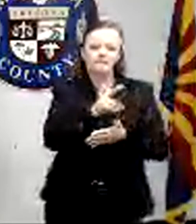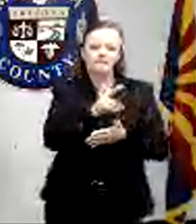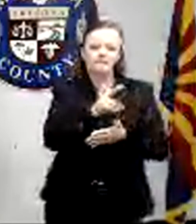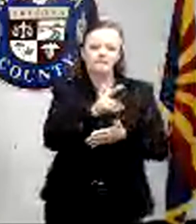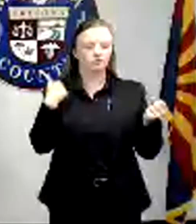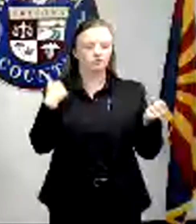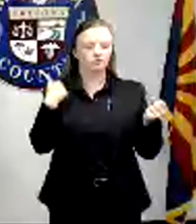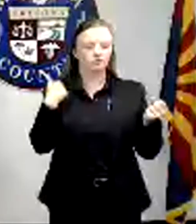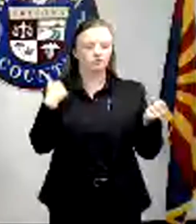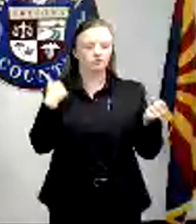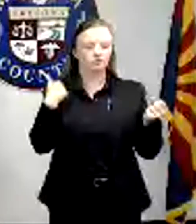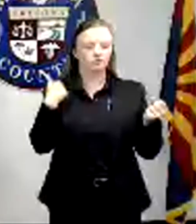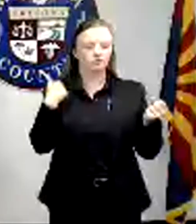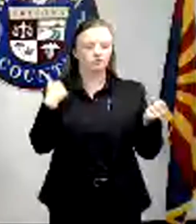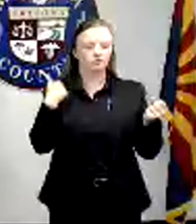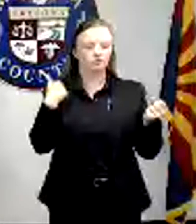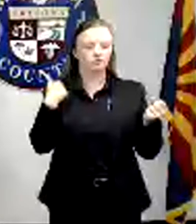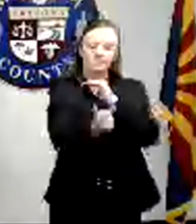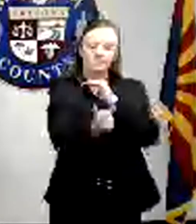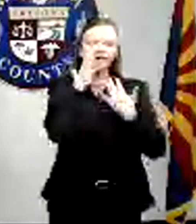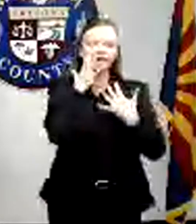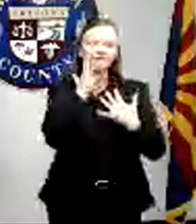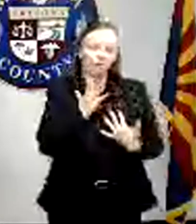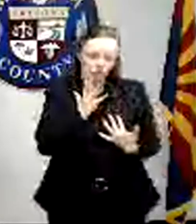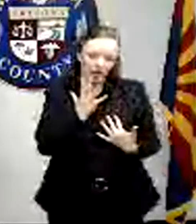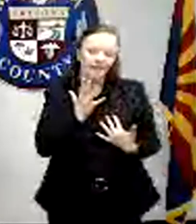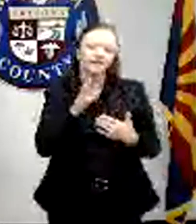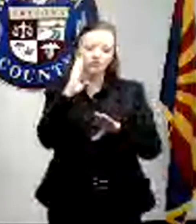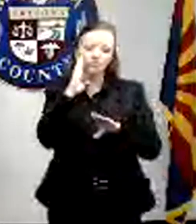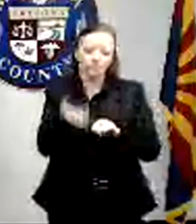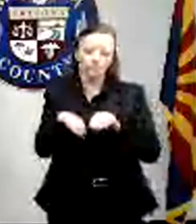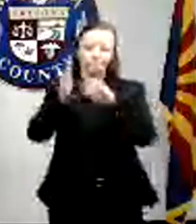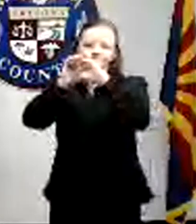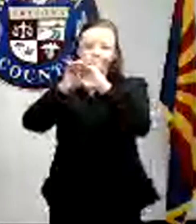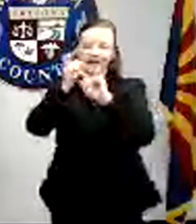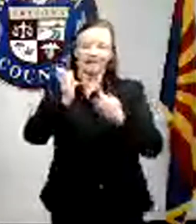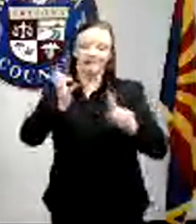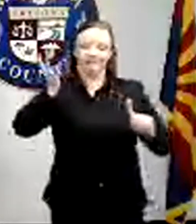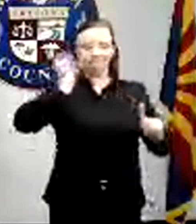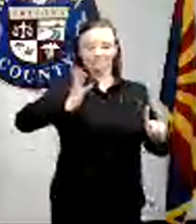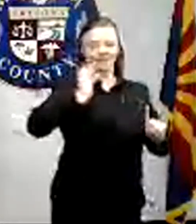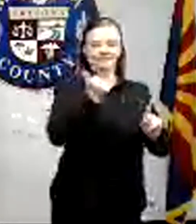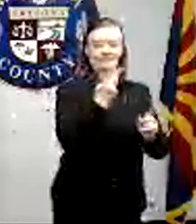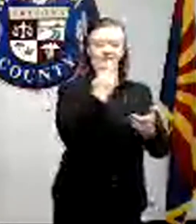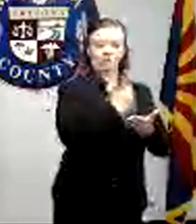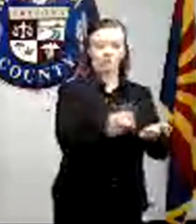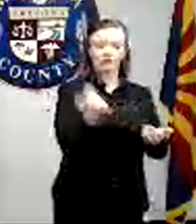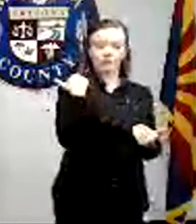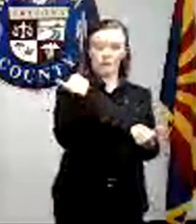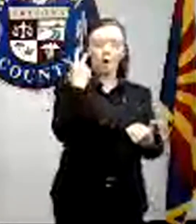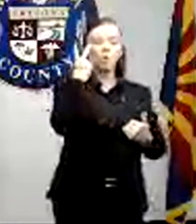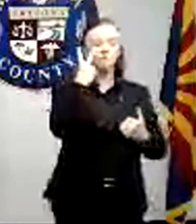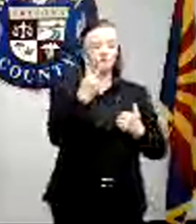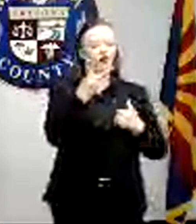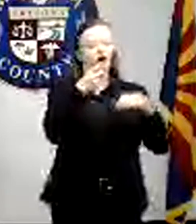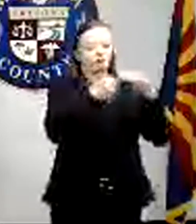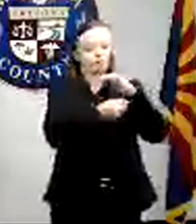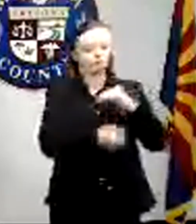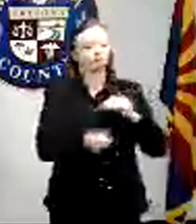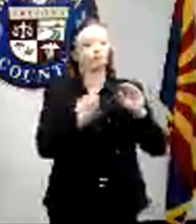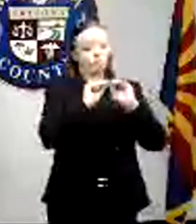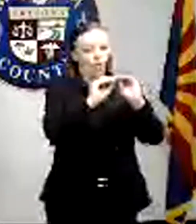health. So we were anticipating an unfortunate rise in the deaths when we saw the rise in hospitalizations